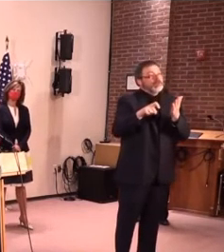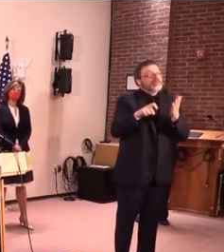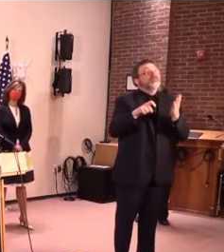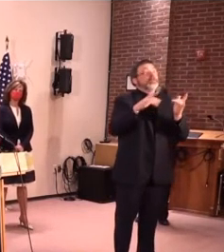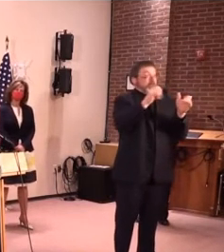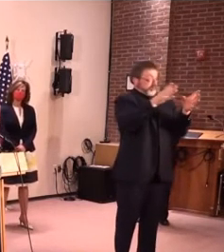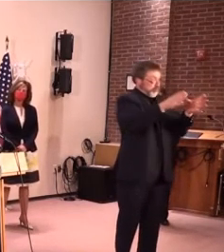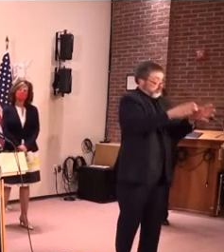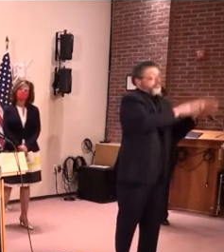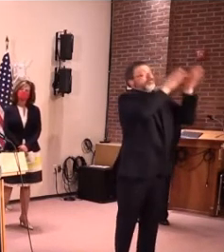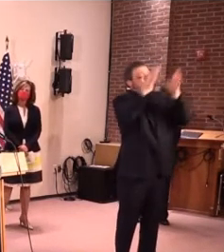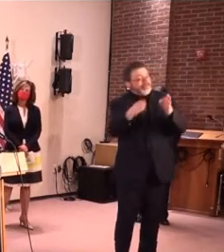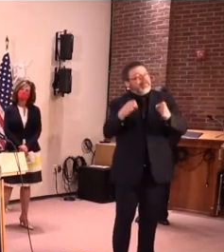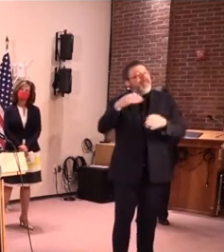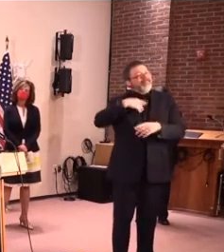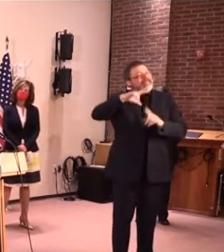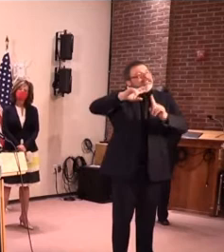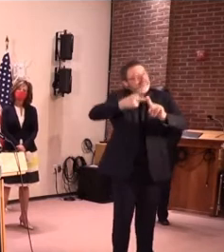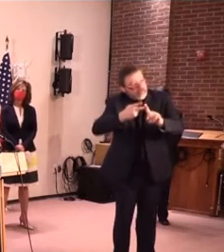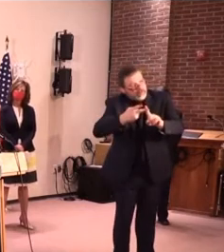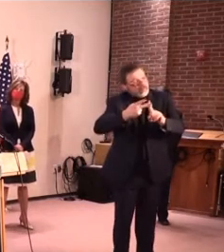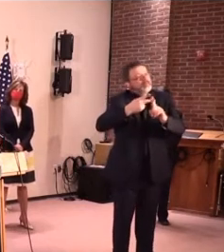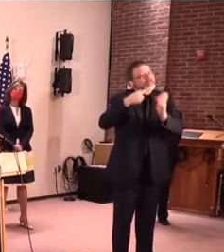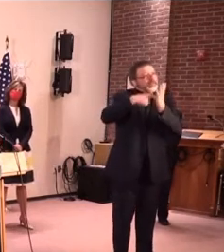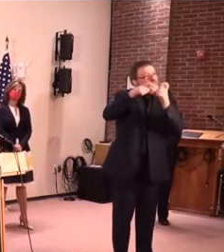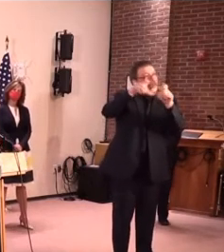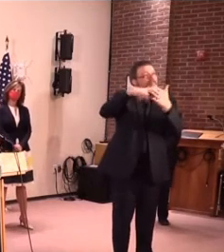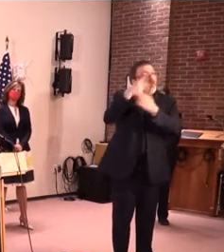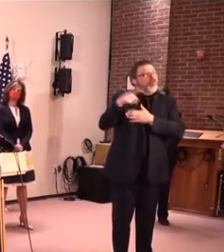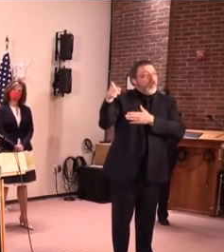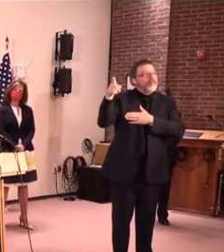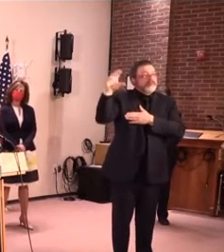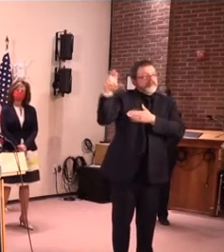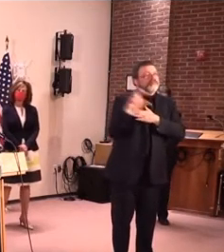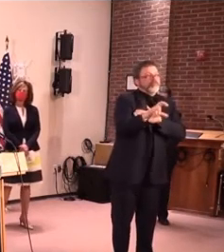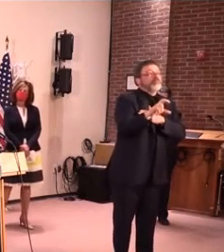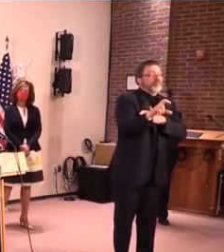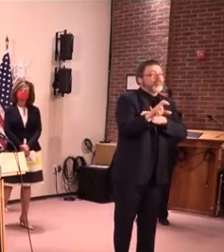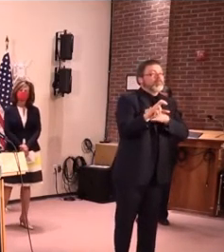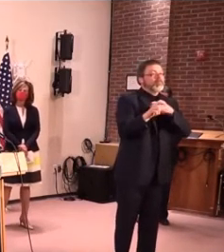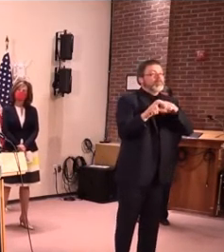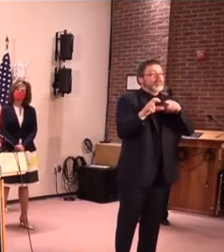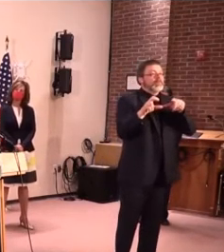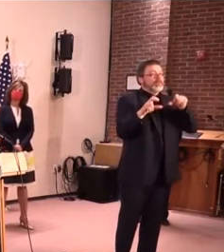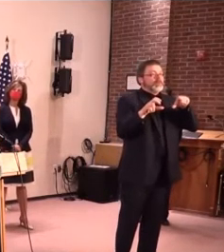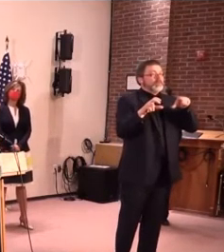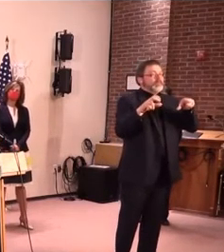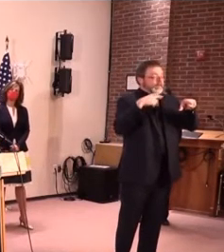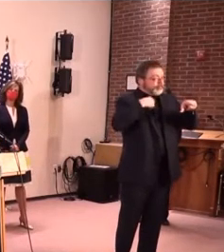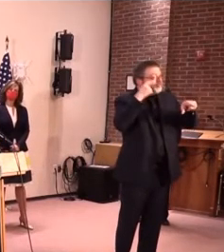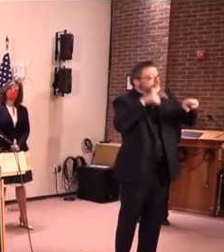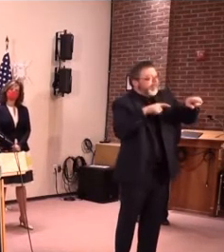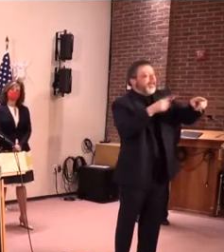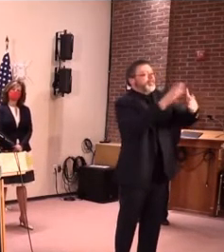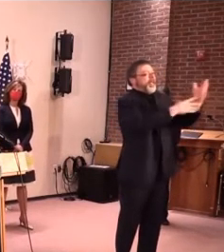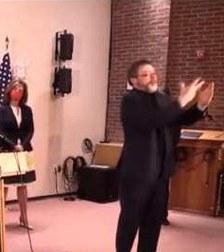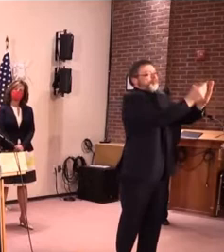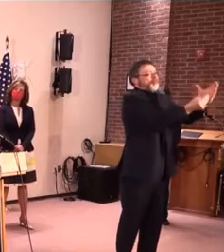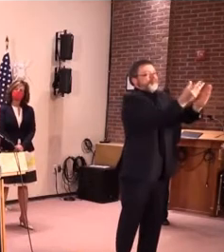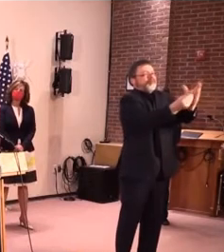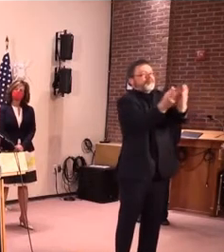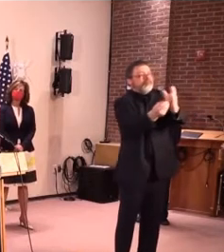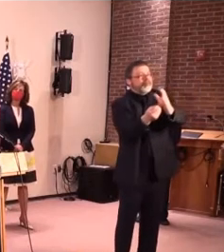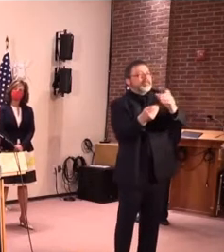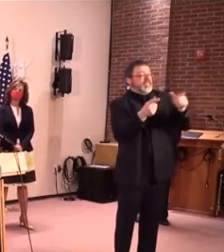capacity. Because we now better understand the program deficiencies, I believe many small businesses, unfortunately, appear